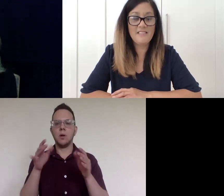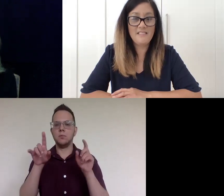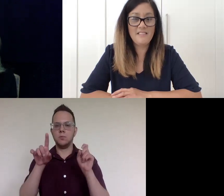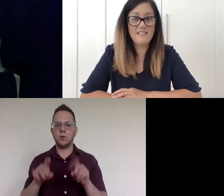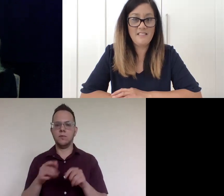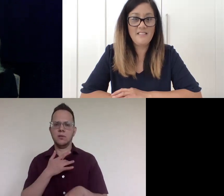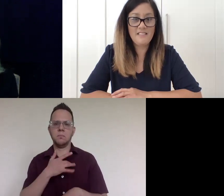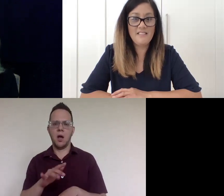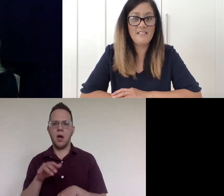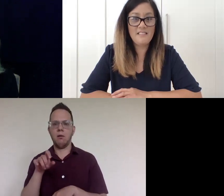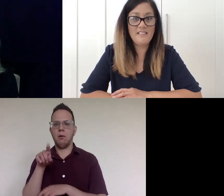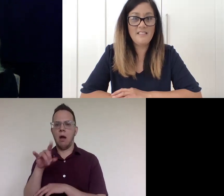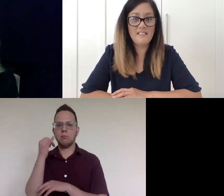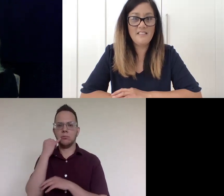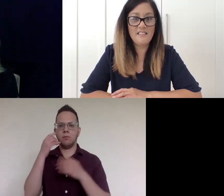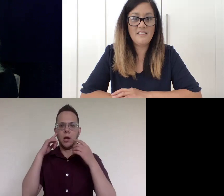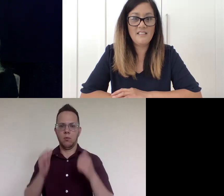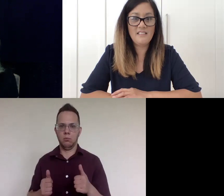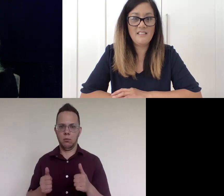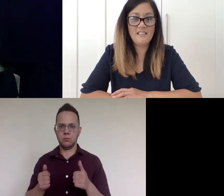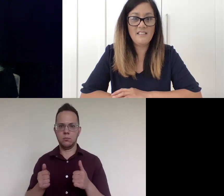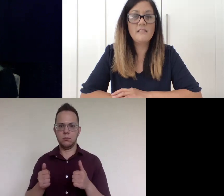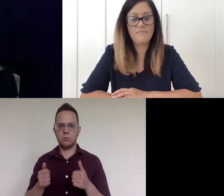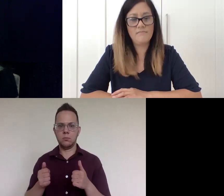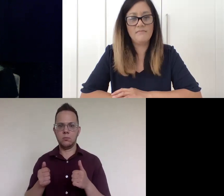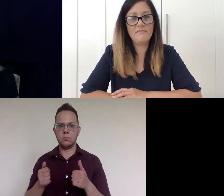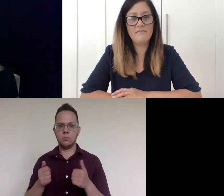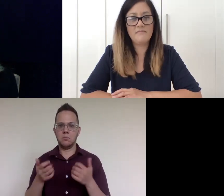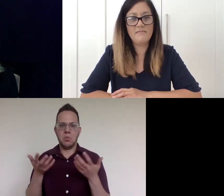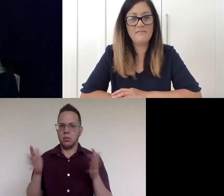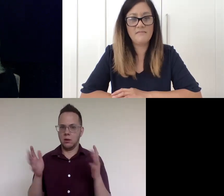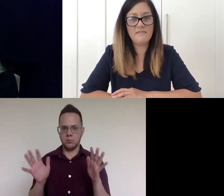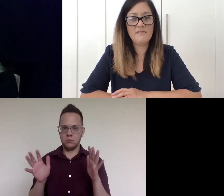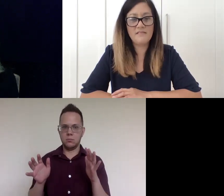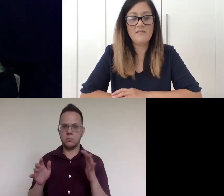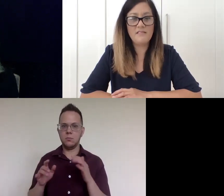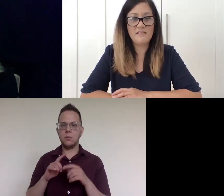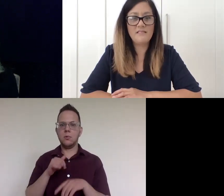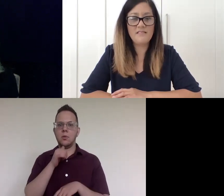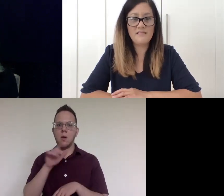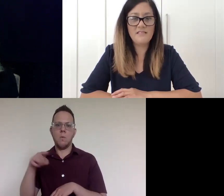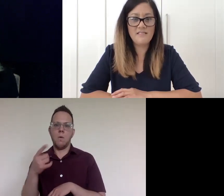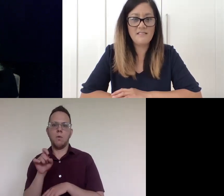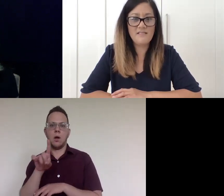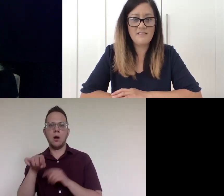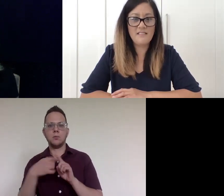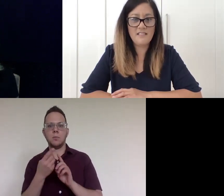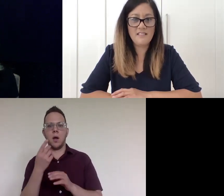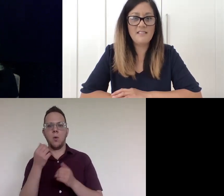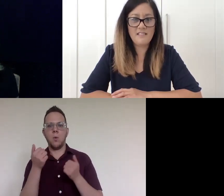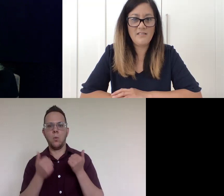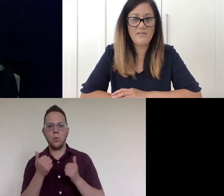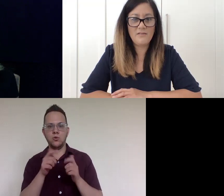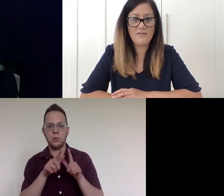For example, a lot of surveys will talk about hearing loss, and that's it.